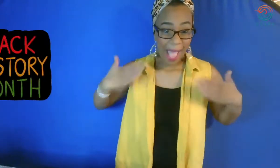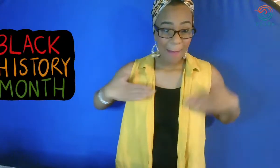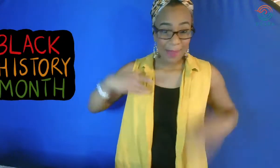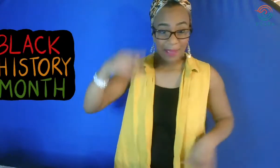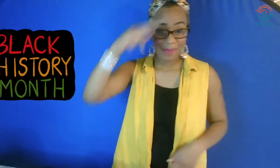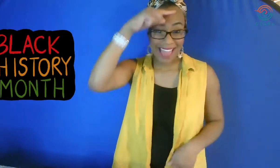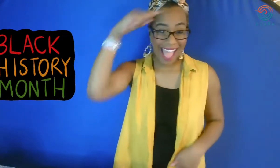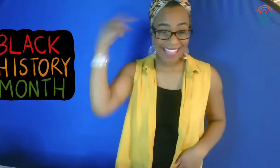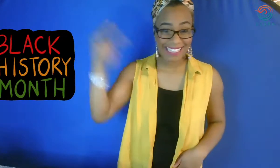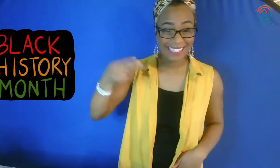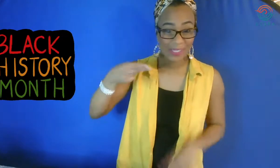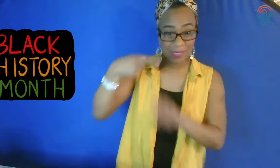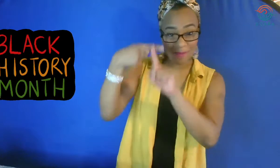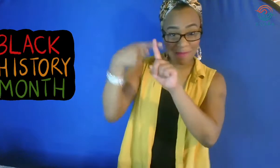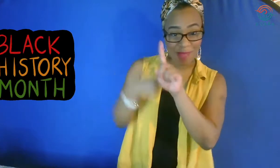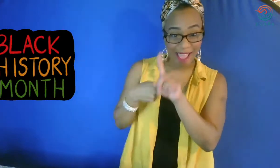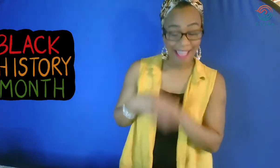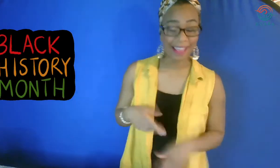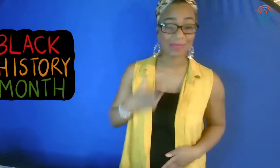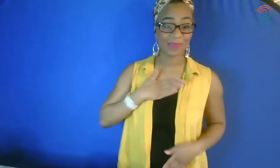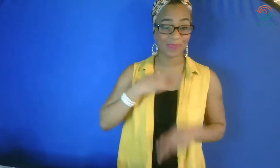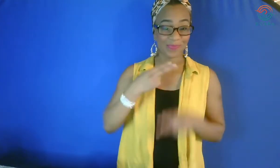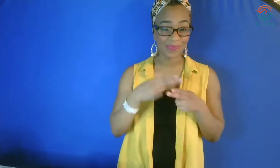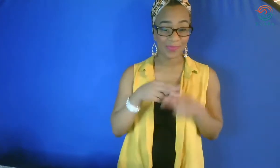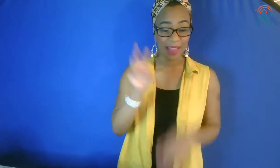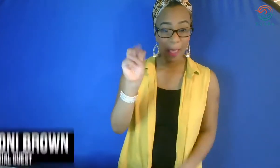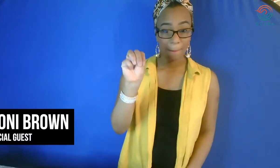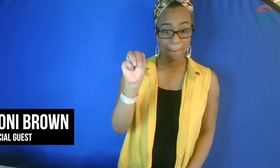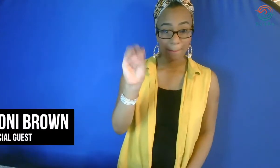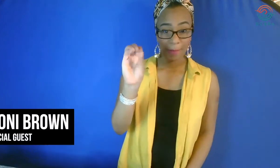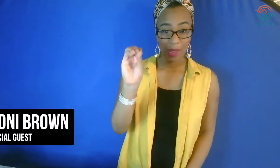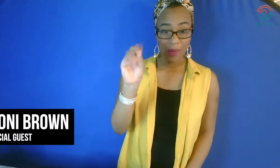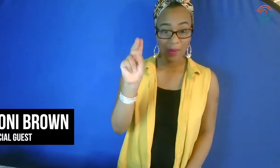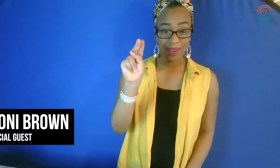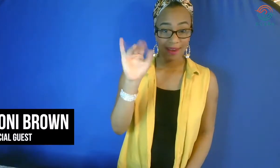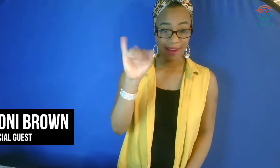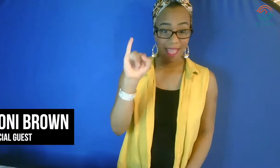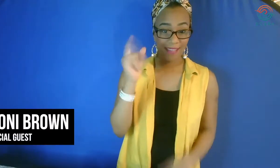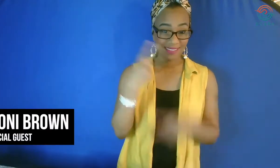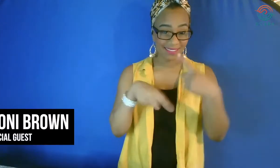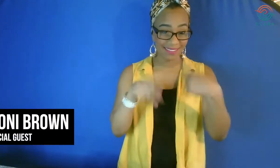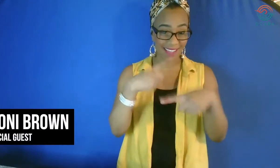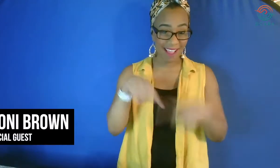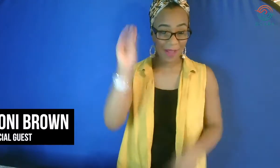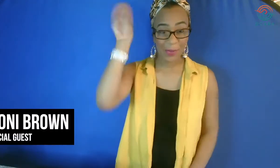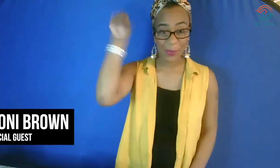Hello, hello. Happy Black History Month. My name is Moni, and this is my sign